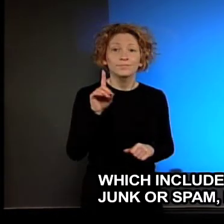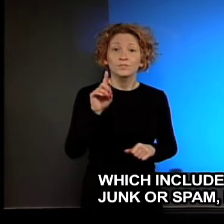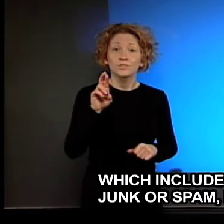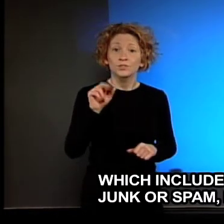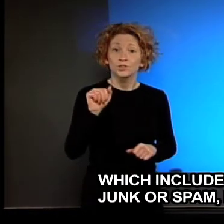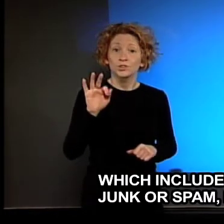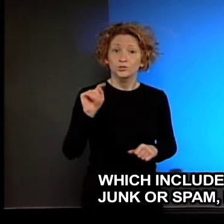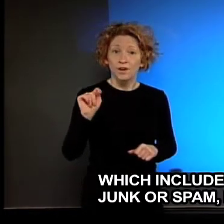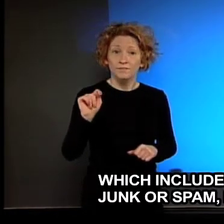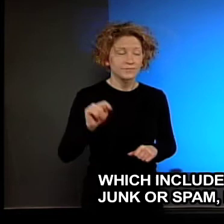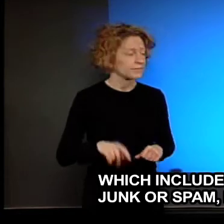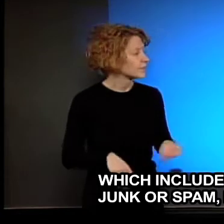draft,